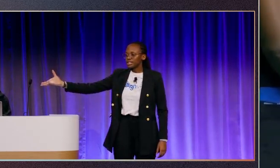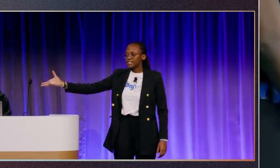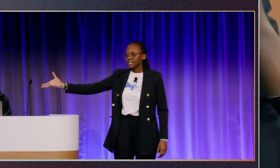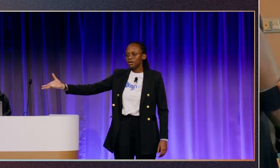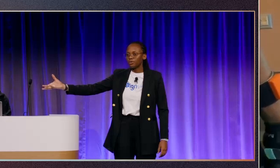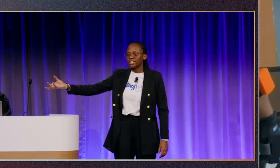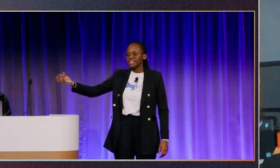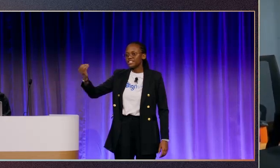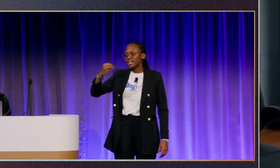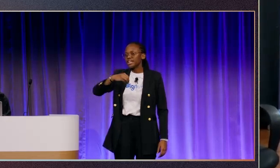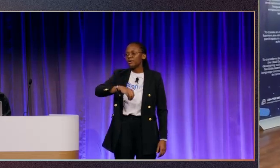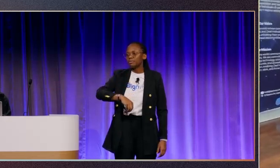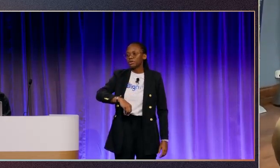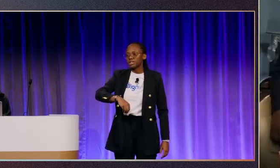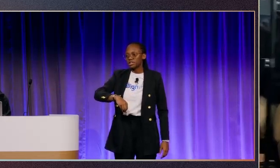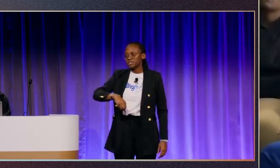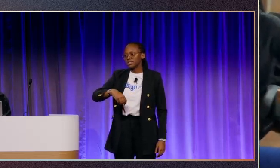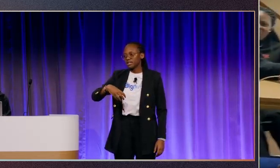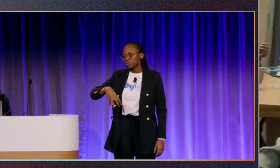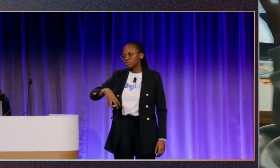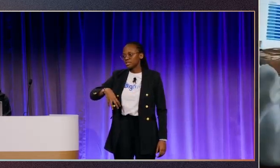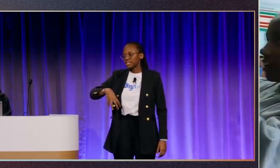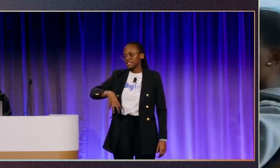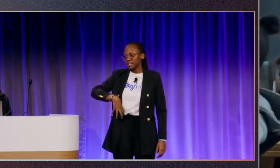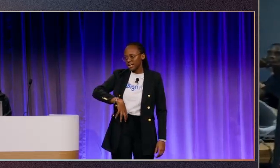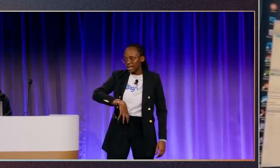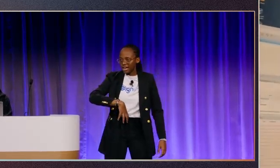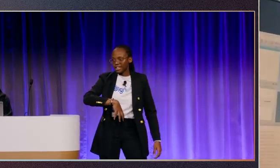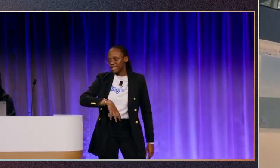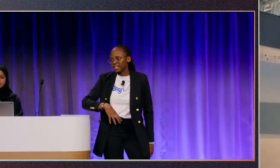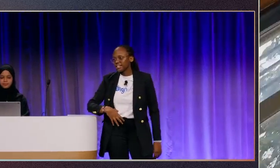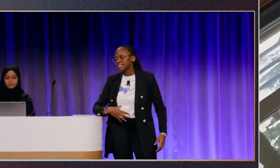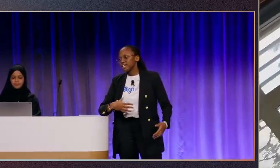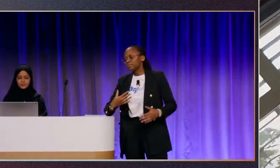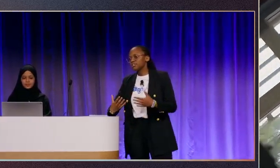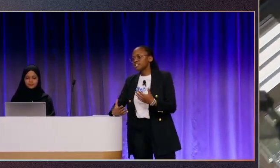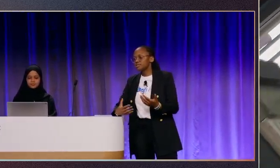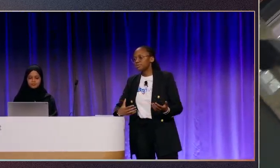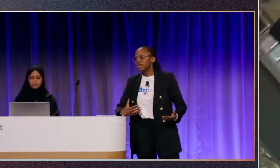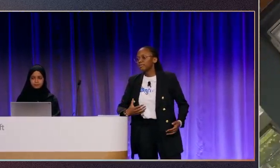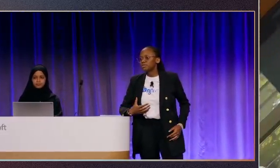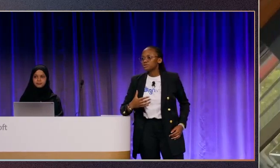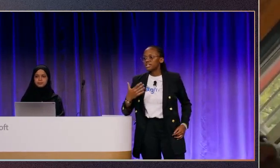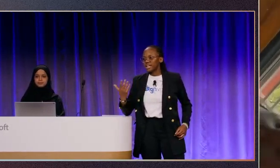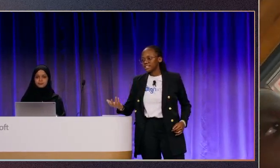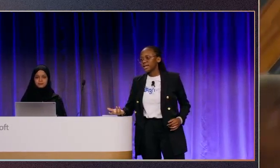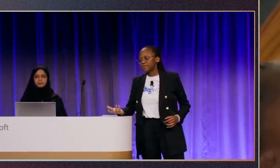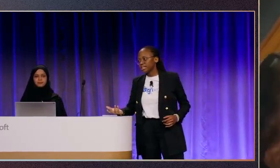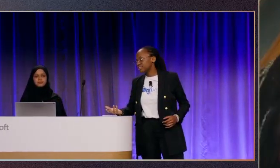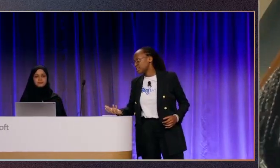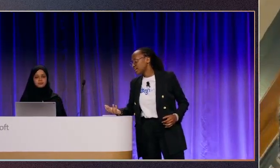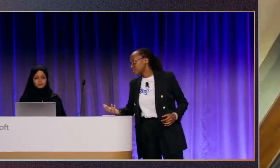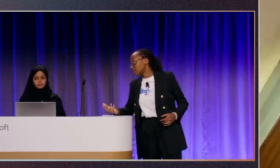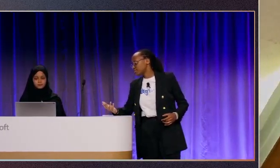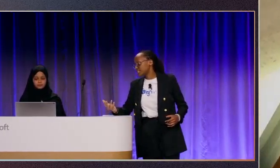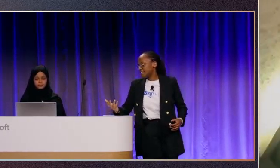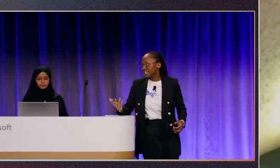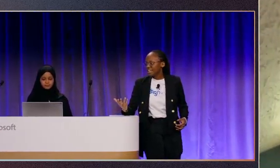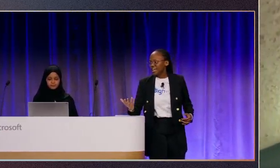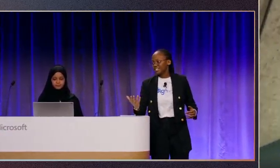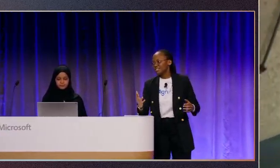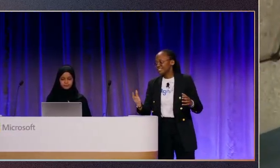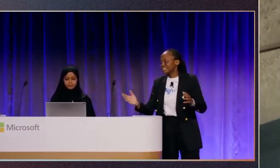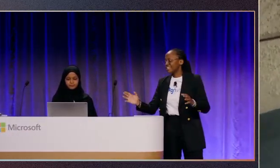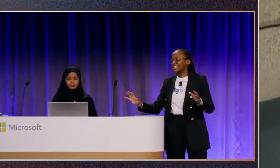the motion data, we then train our model using that motion data. And then that enables us to be able to create the application as we have